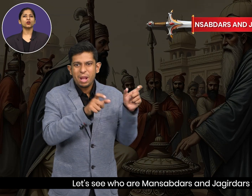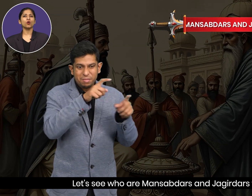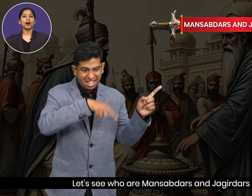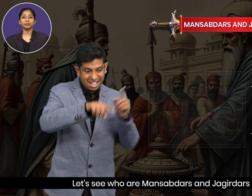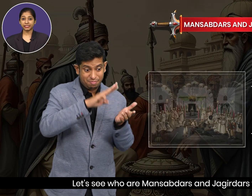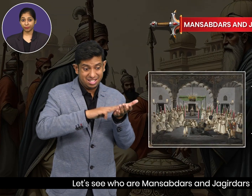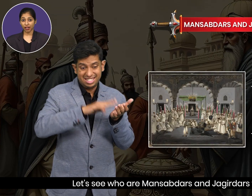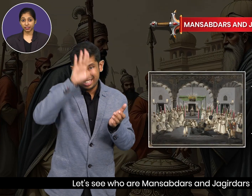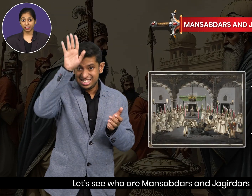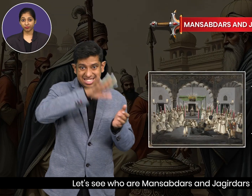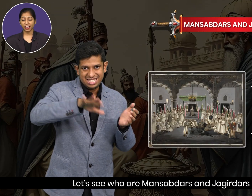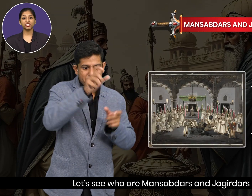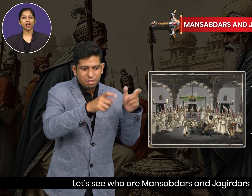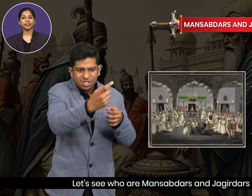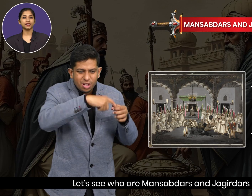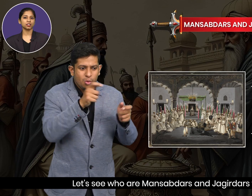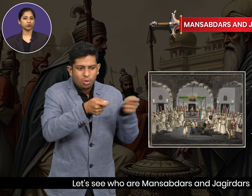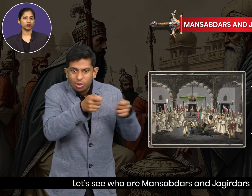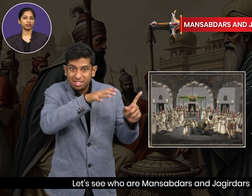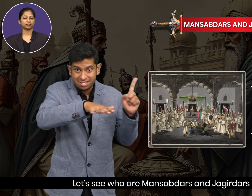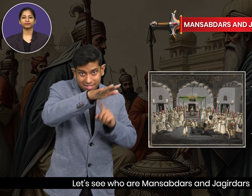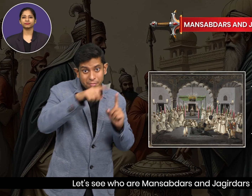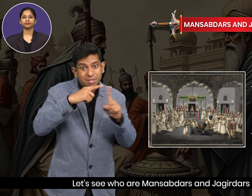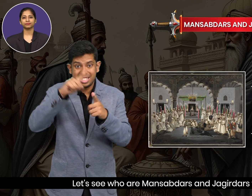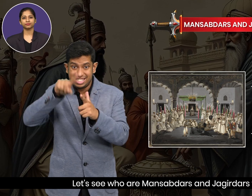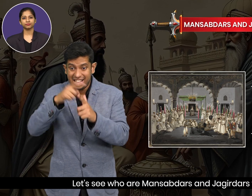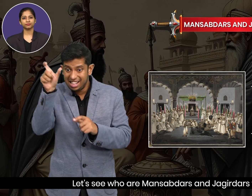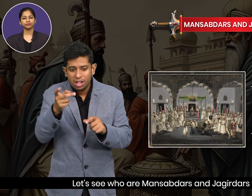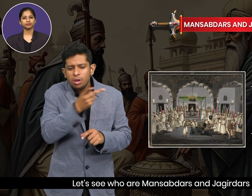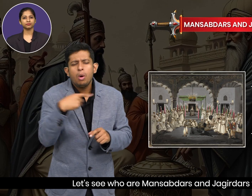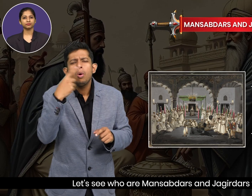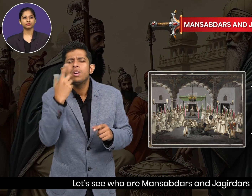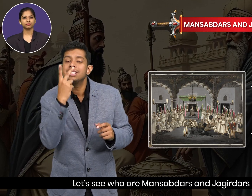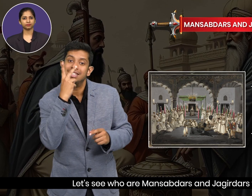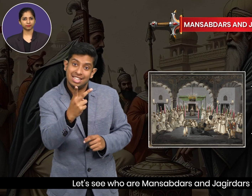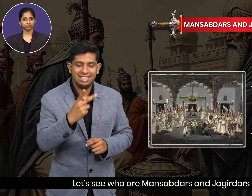Let's see who our Mansabdars and Jagirdars were.